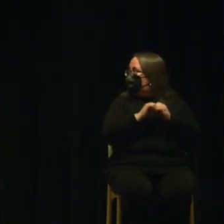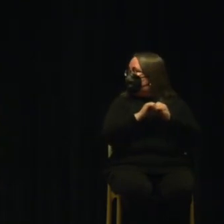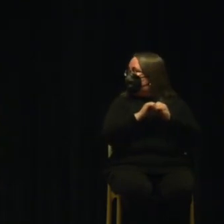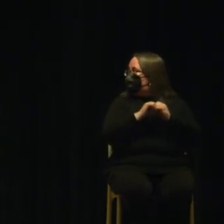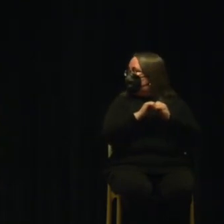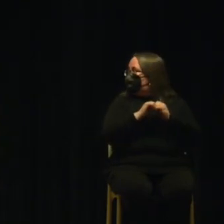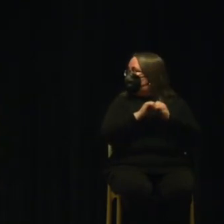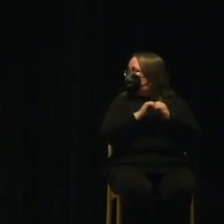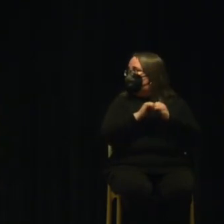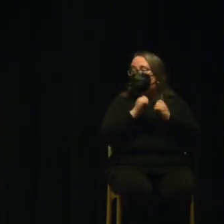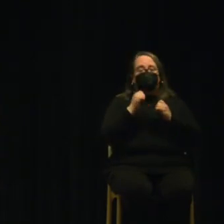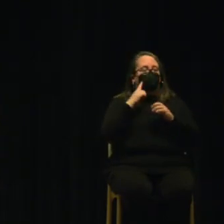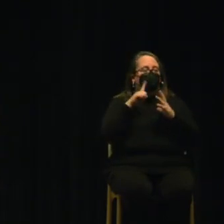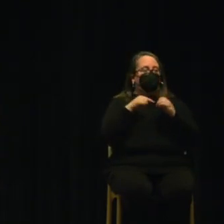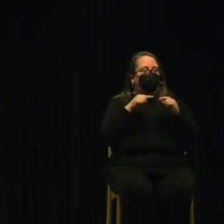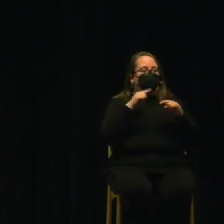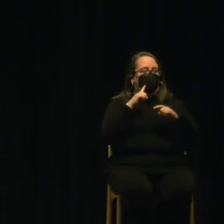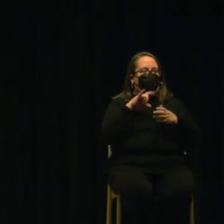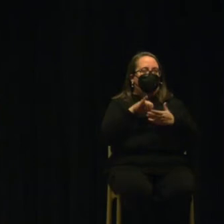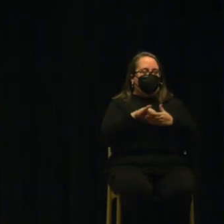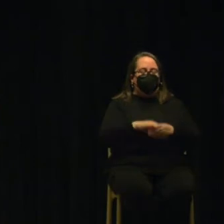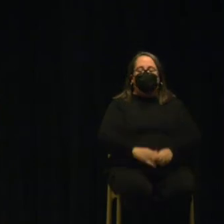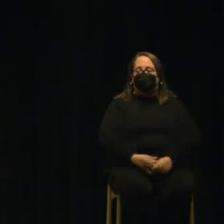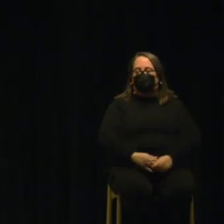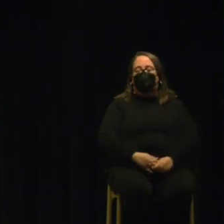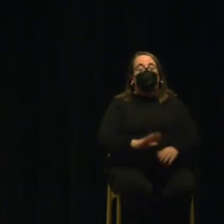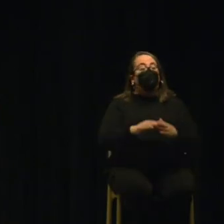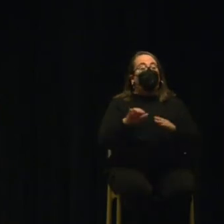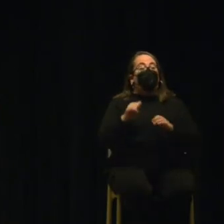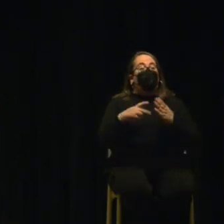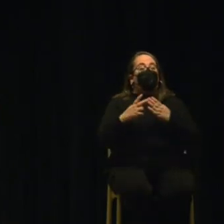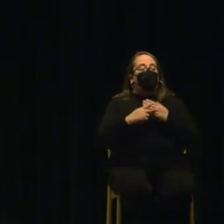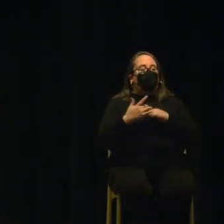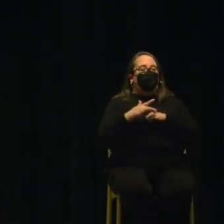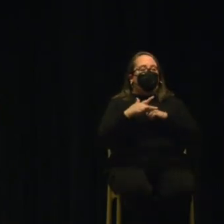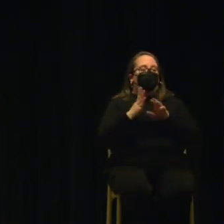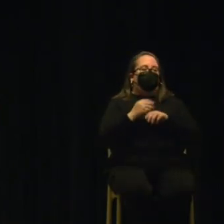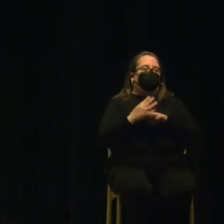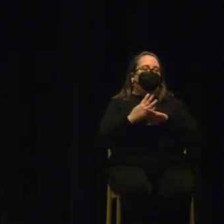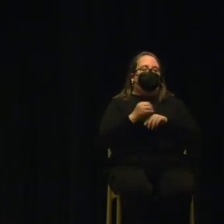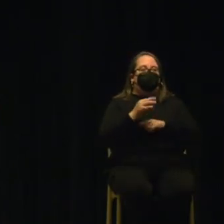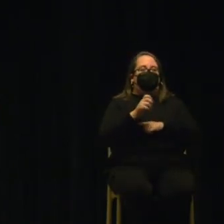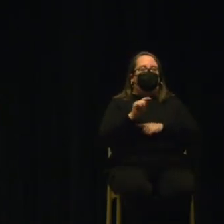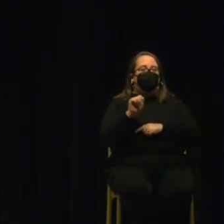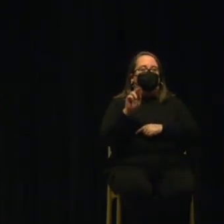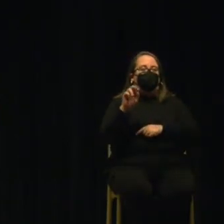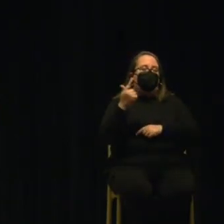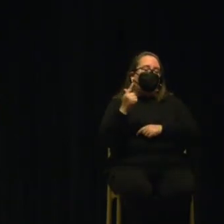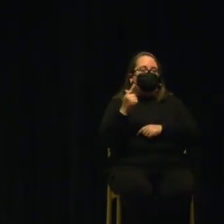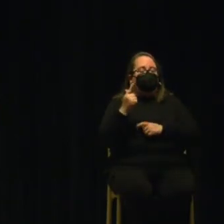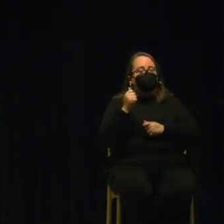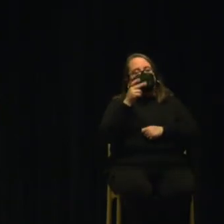I'd ask you to think about coming out to one of those programs. All of our other programs are available online at pratt.org. Check them out.